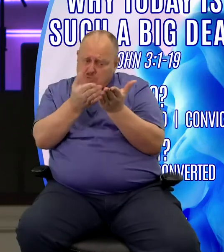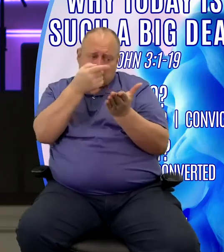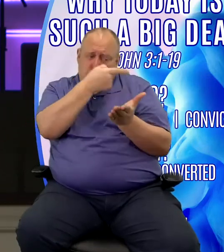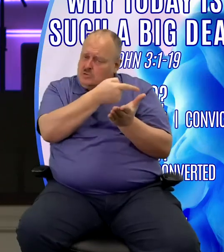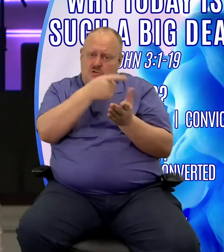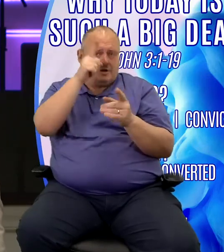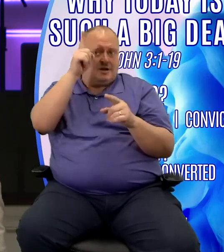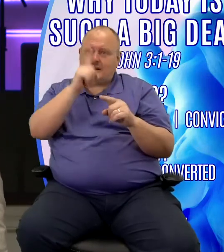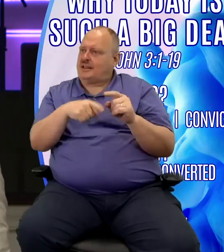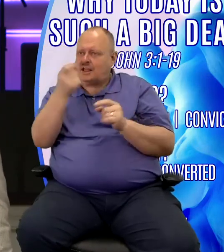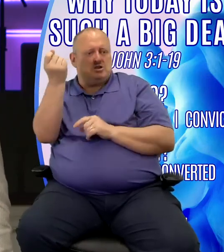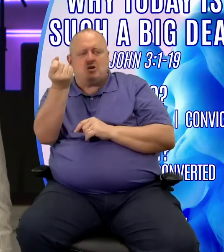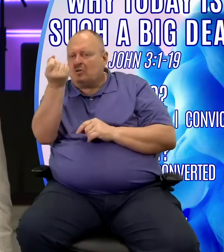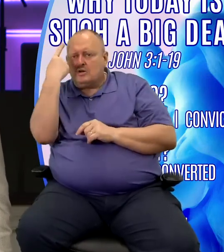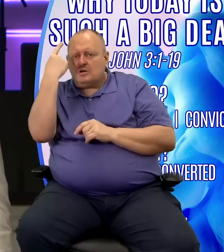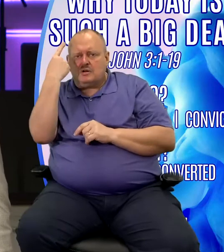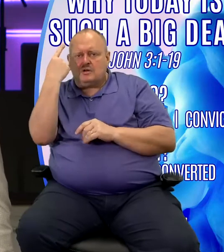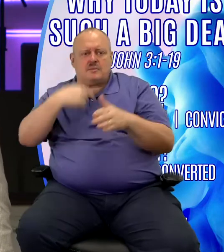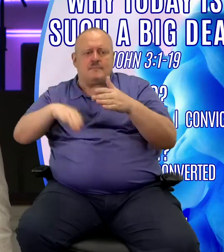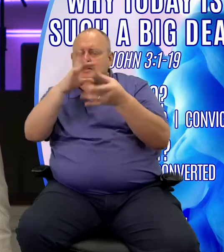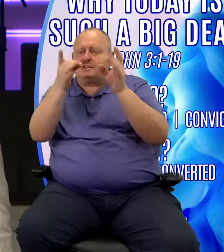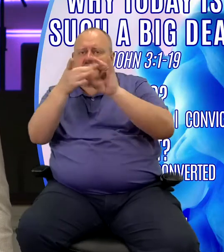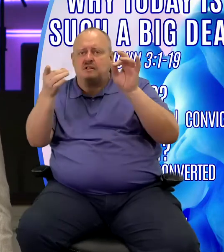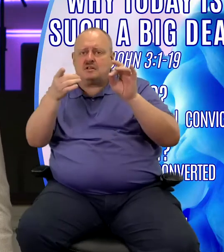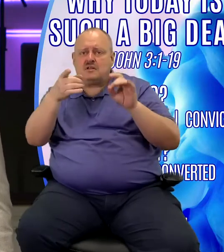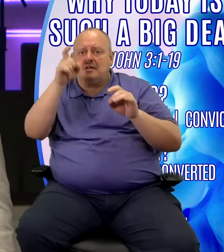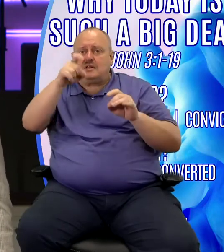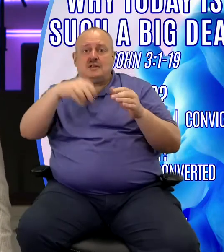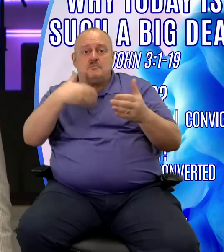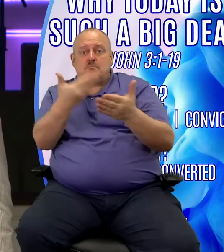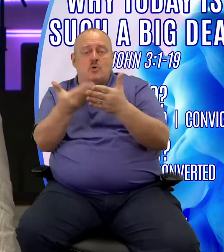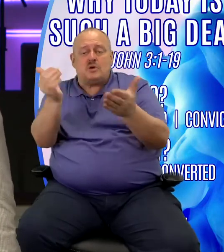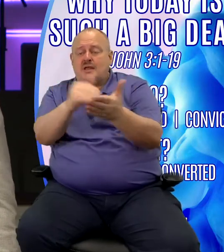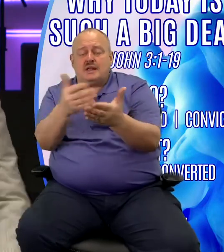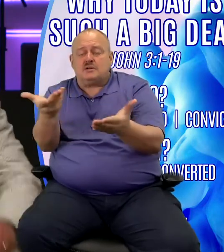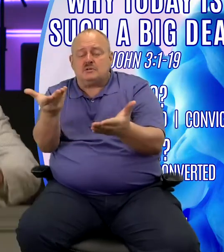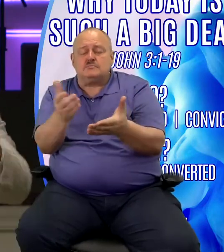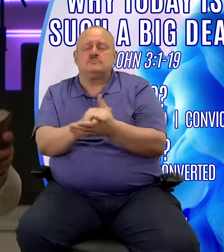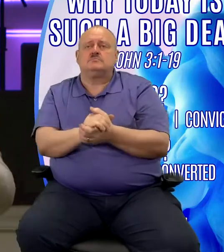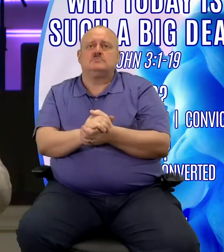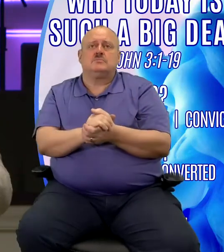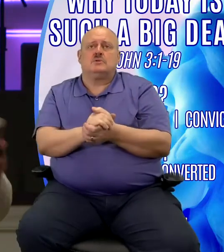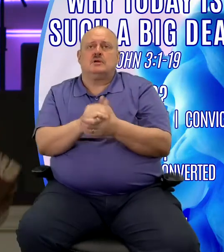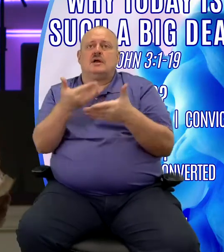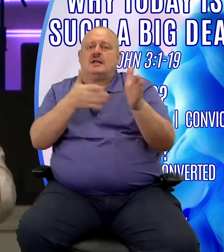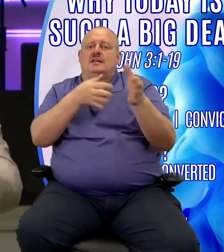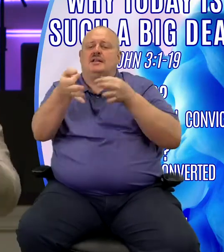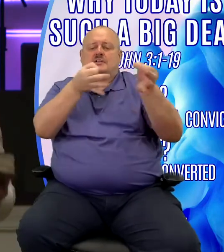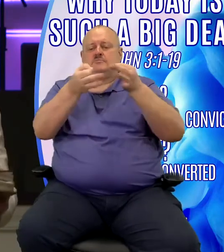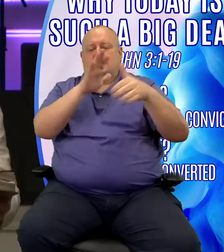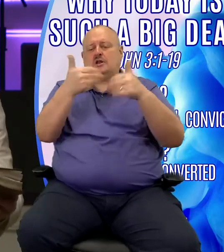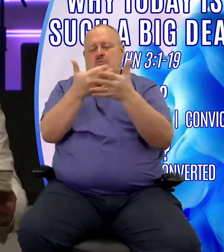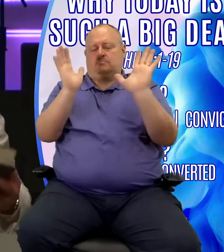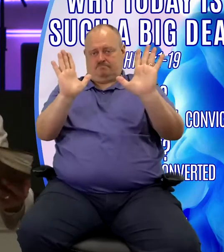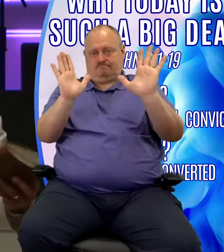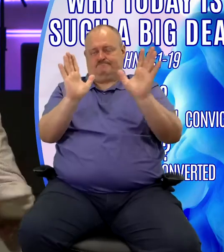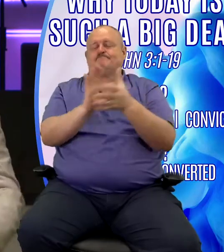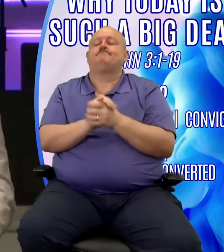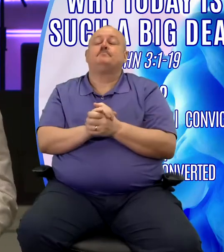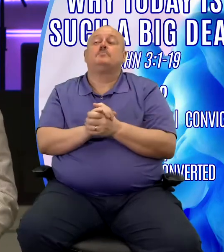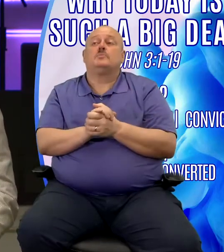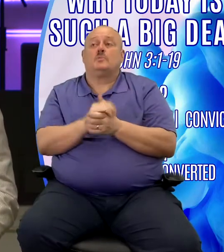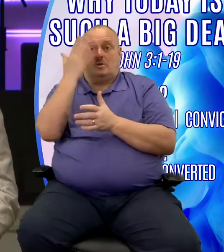cannot comprehend the basic statement that he needs to be born again. Now, let me unpack all that Jesus was sharing there and